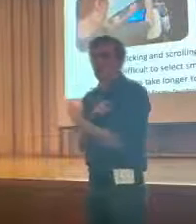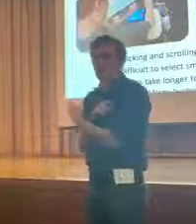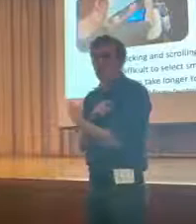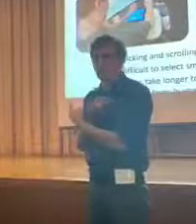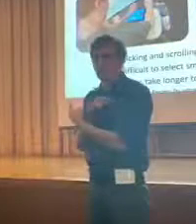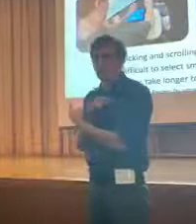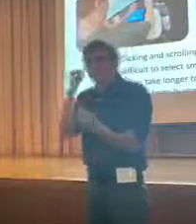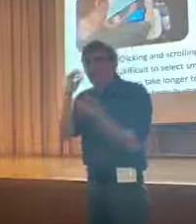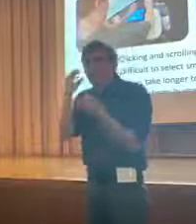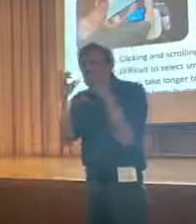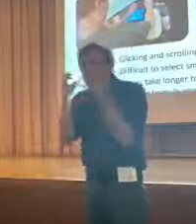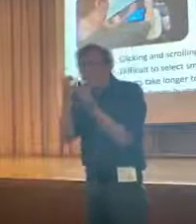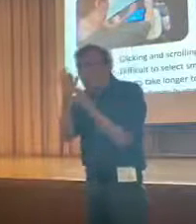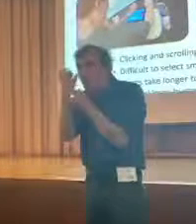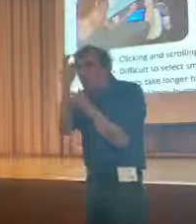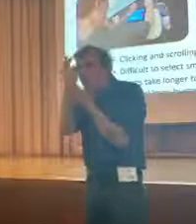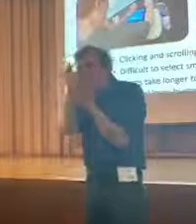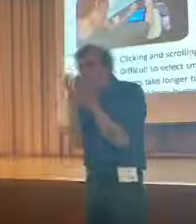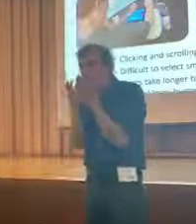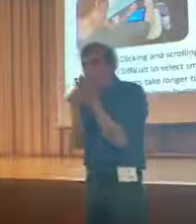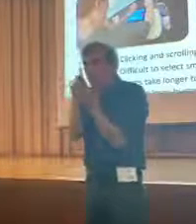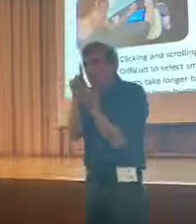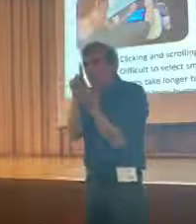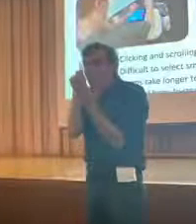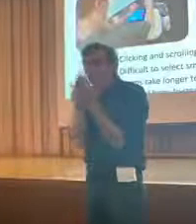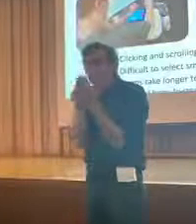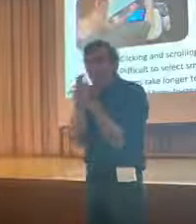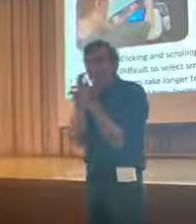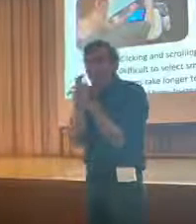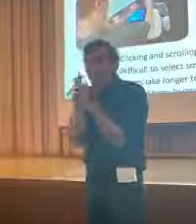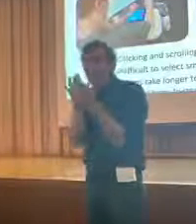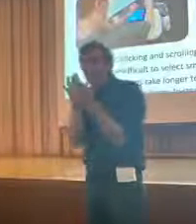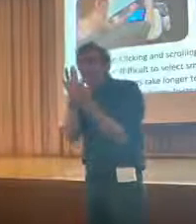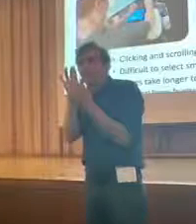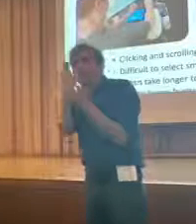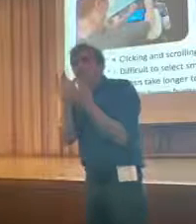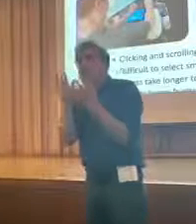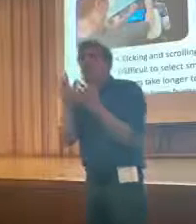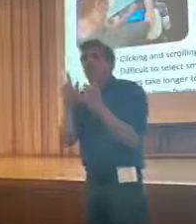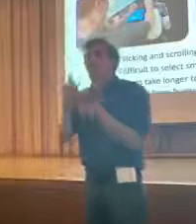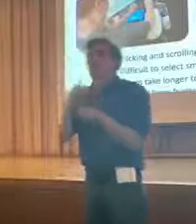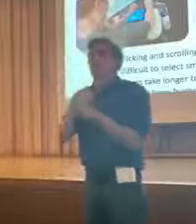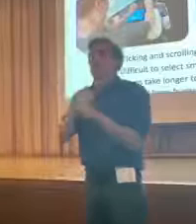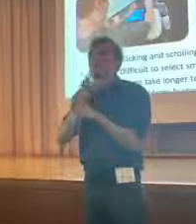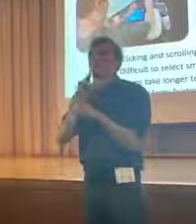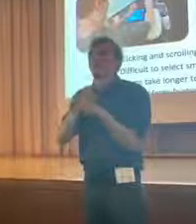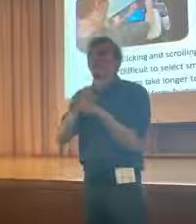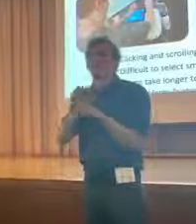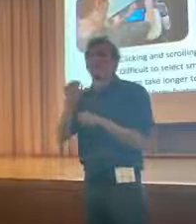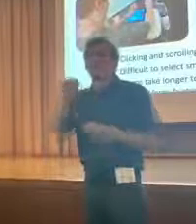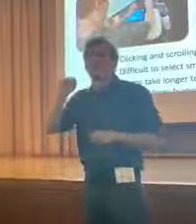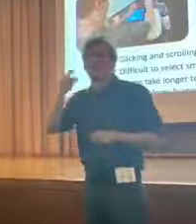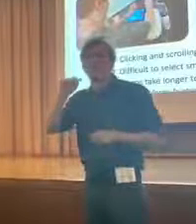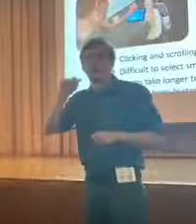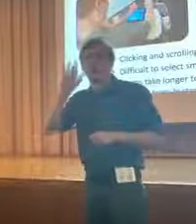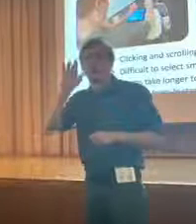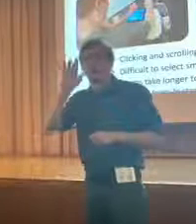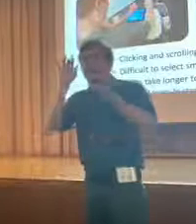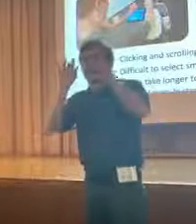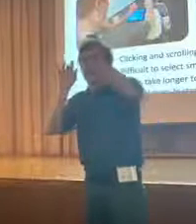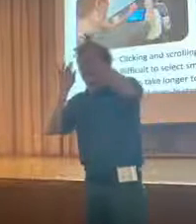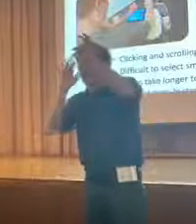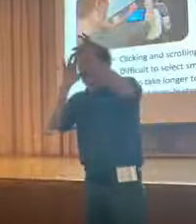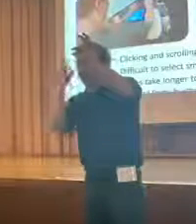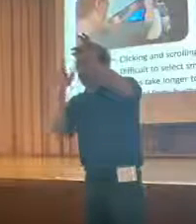like on the side of a page, like different links. You need to make sure there are enough spacing. And a big thing is that forms that are long